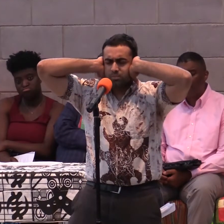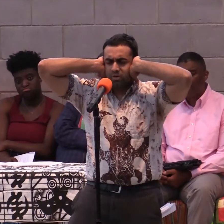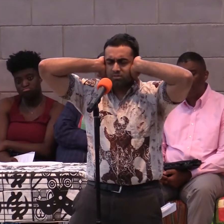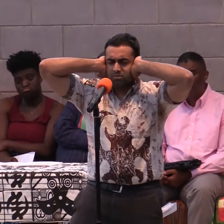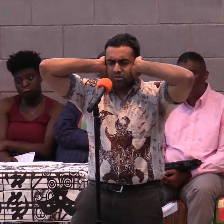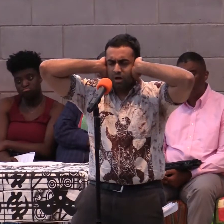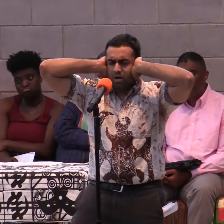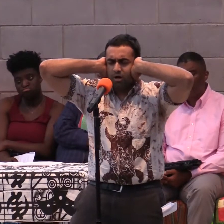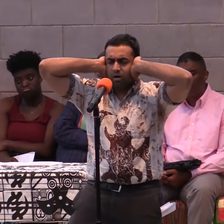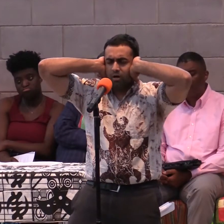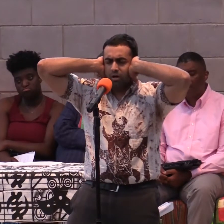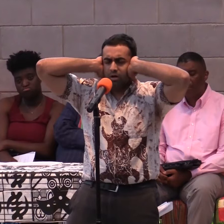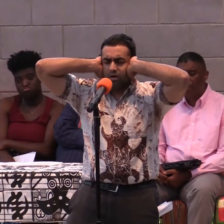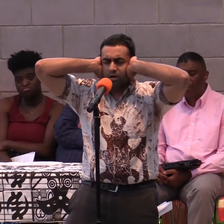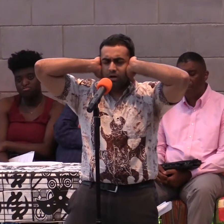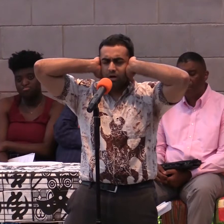Allahu Akbar,